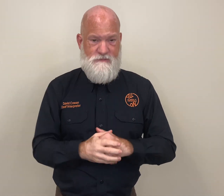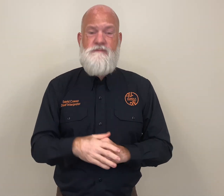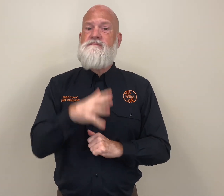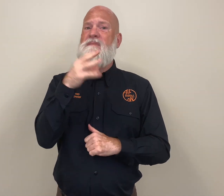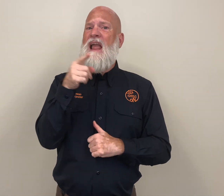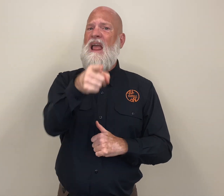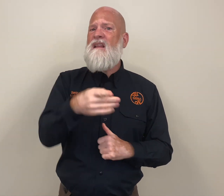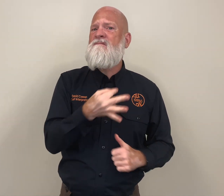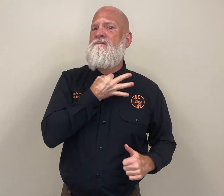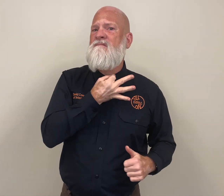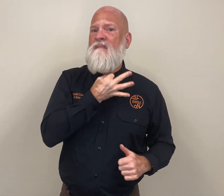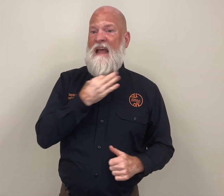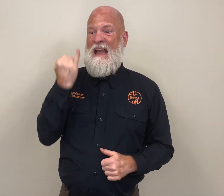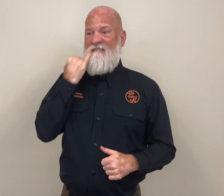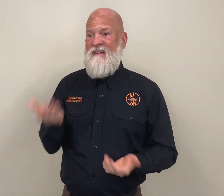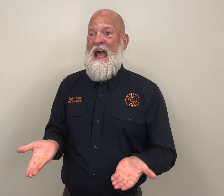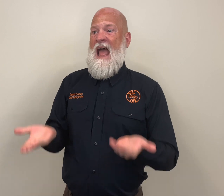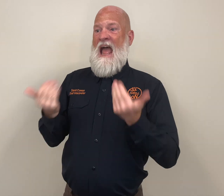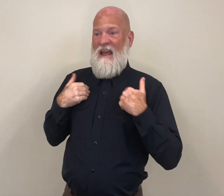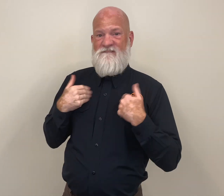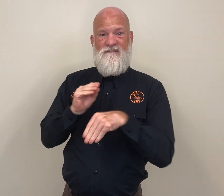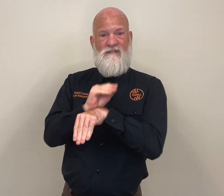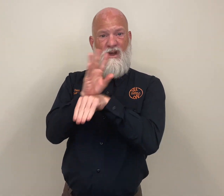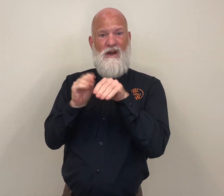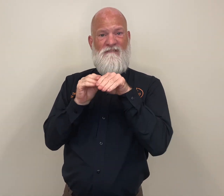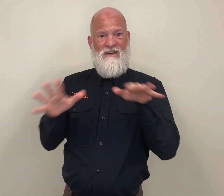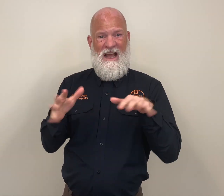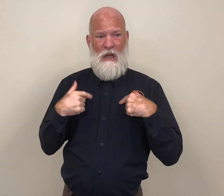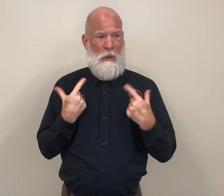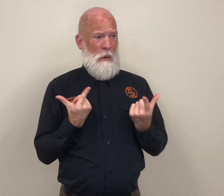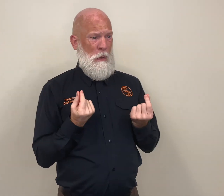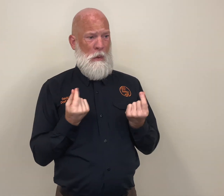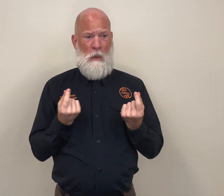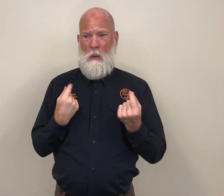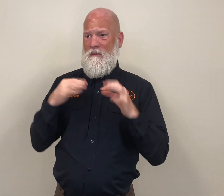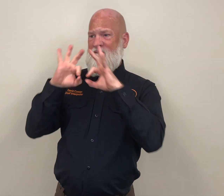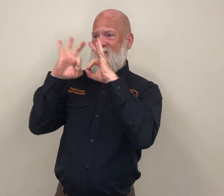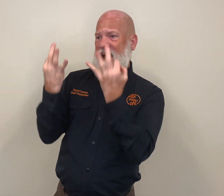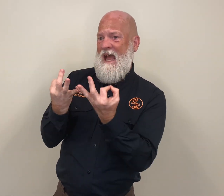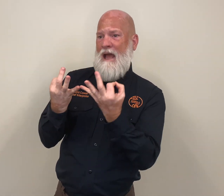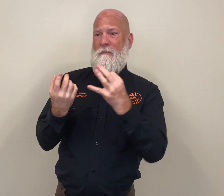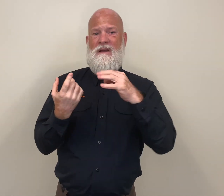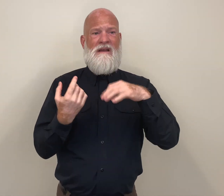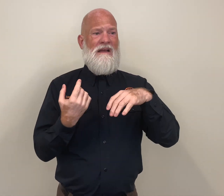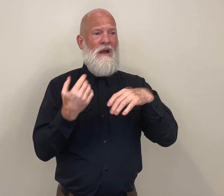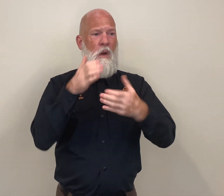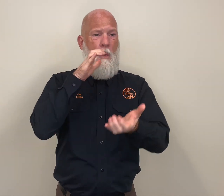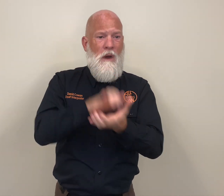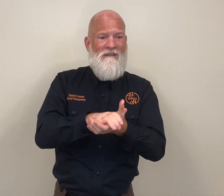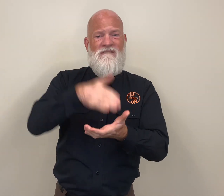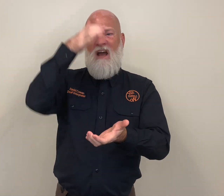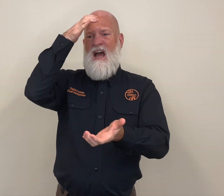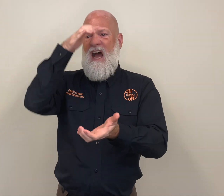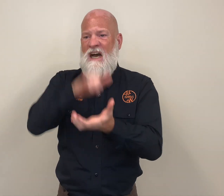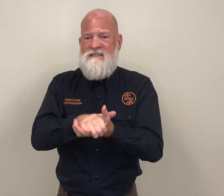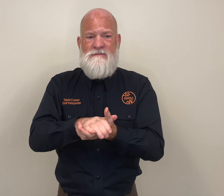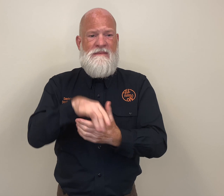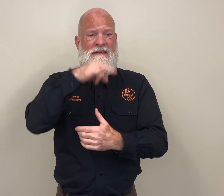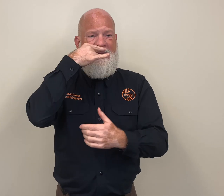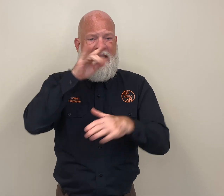If you suspect that you may have the coronavirus, and that you may be exposing your family, your spouse, your children, your relatives, we encourage